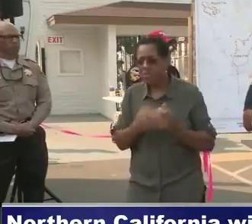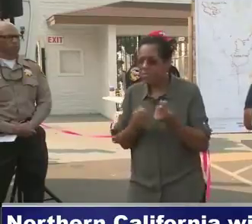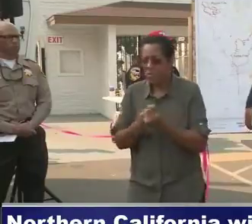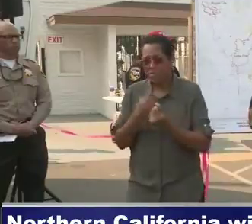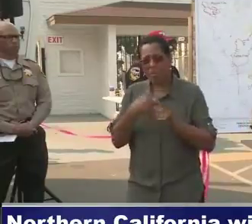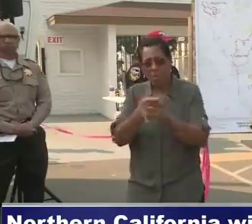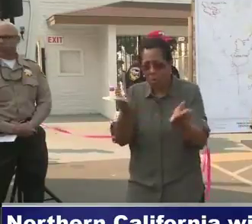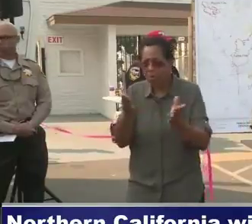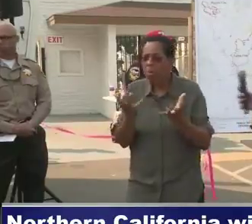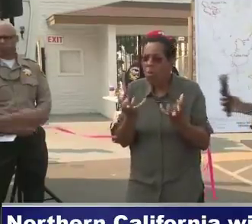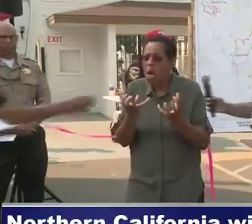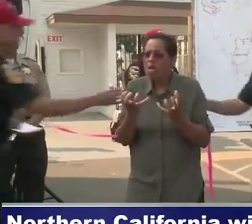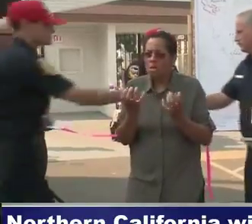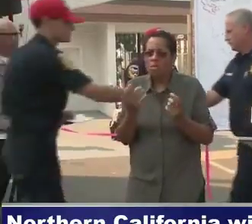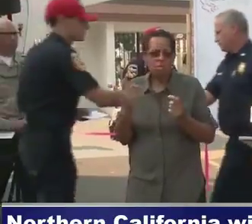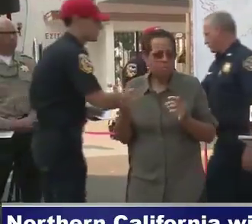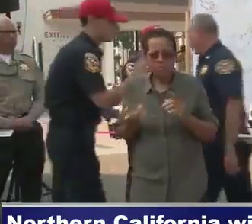So thank you.